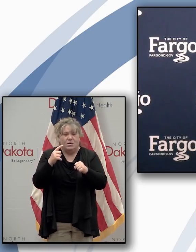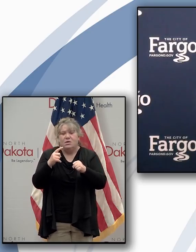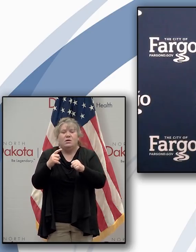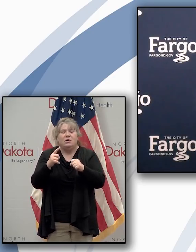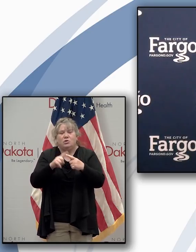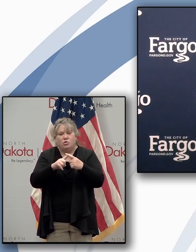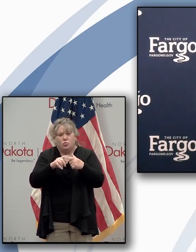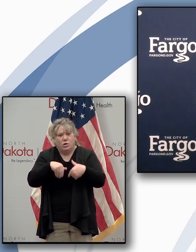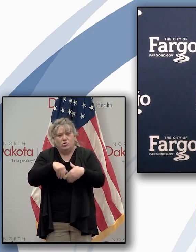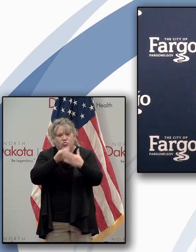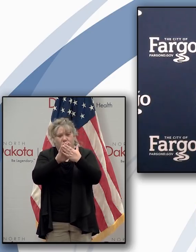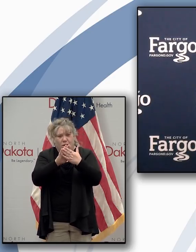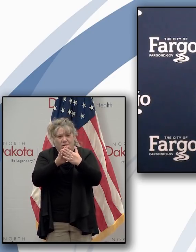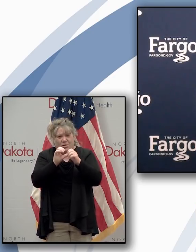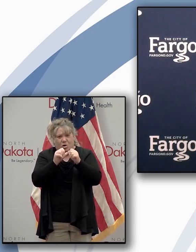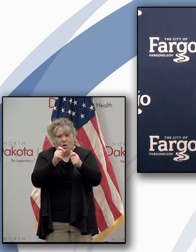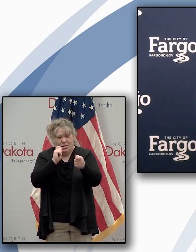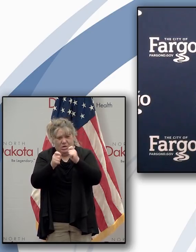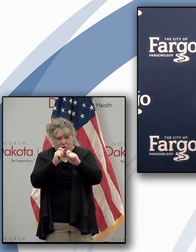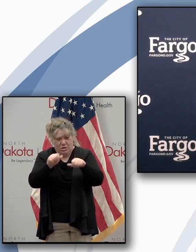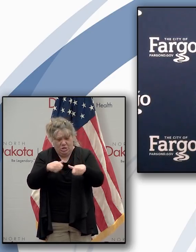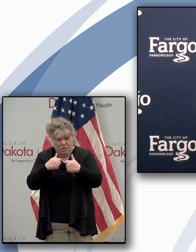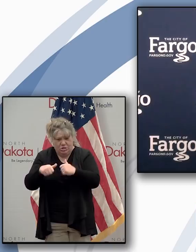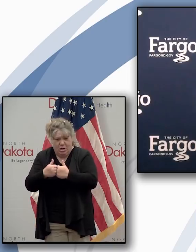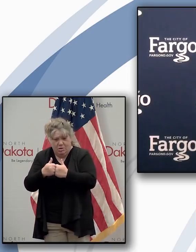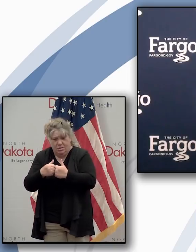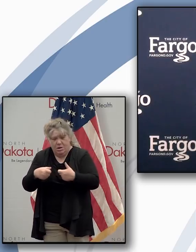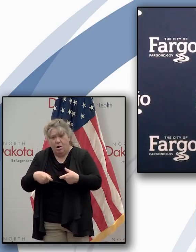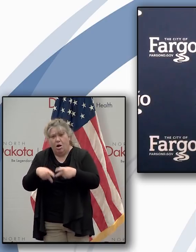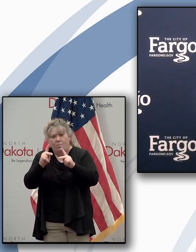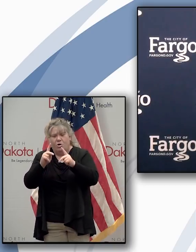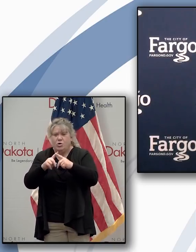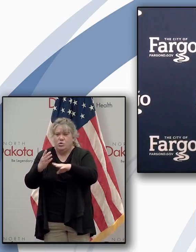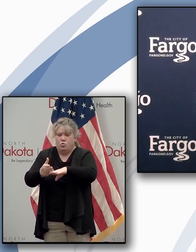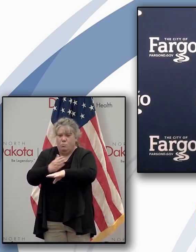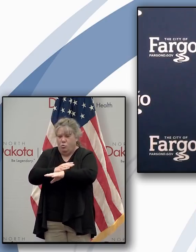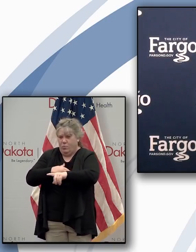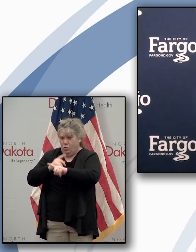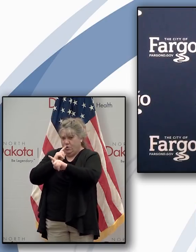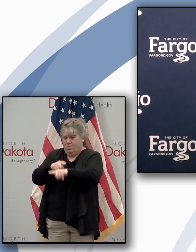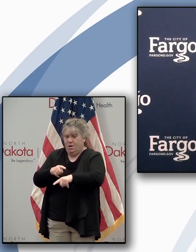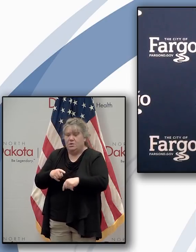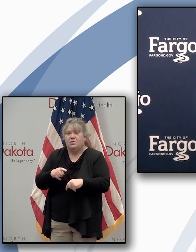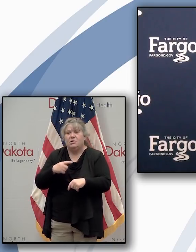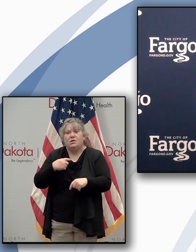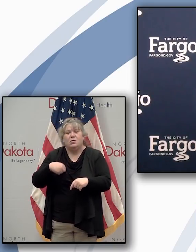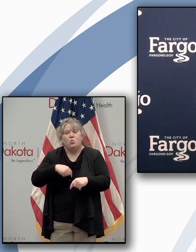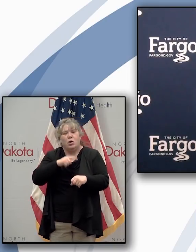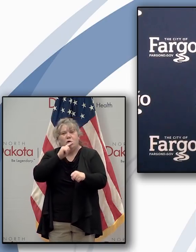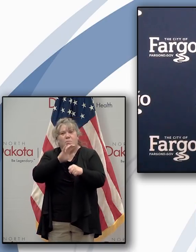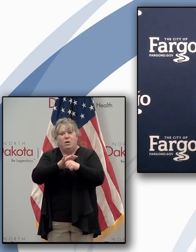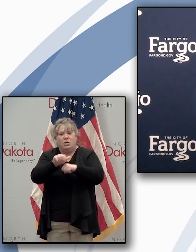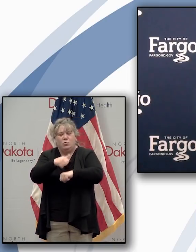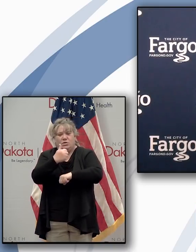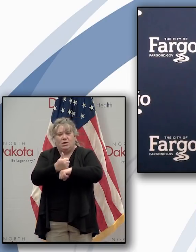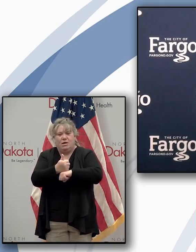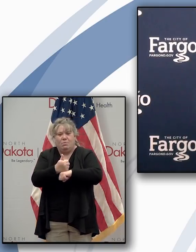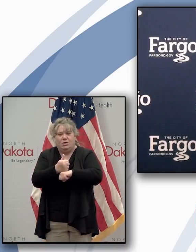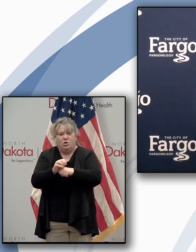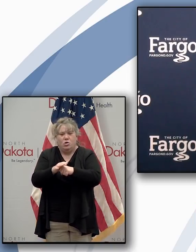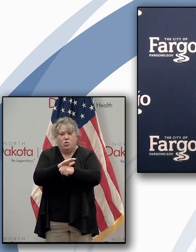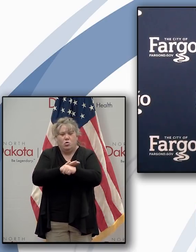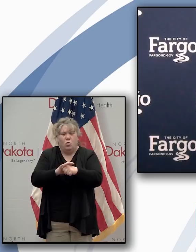the constantly changing challenges, opportunities to improve our response. We remain committed to establishing a strategy of